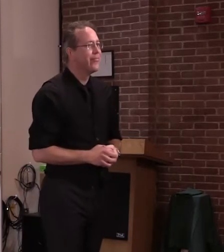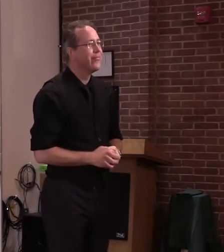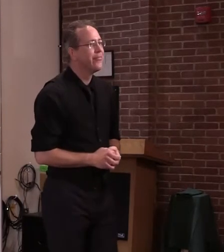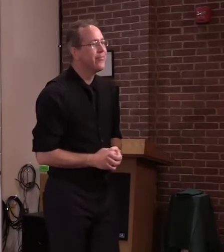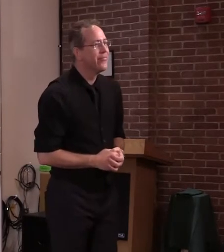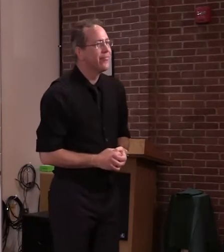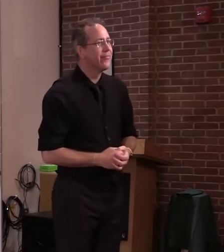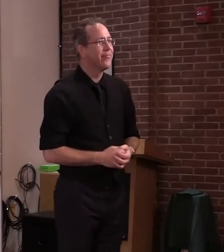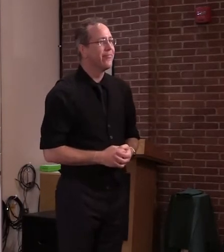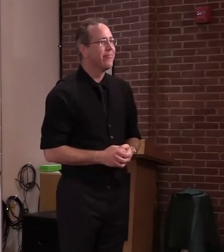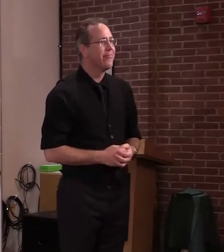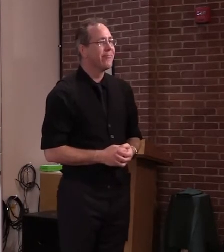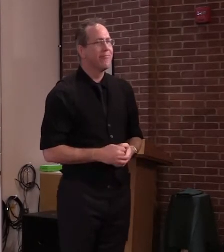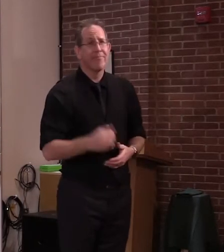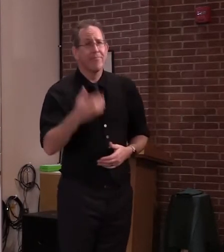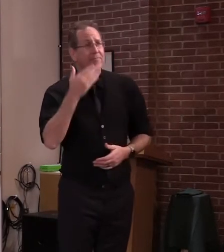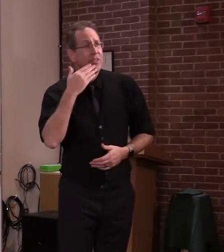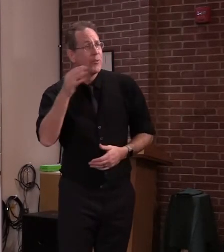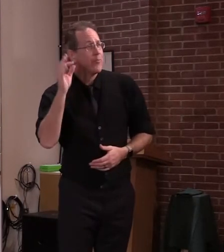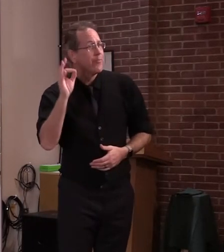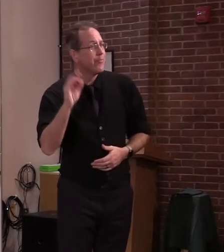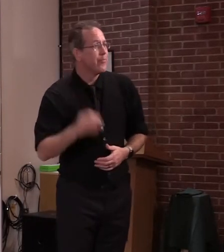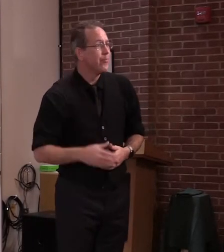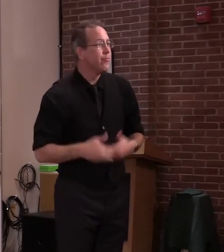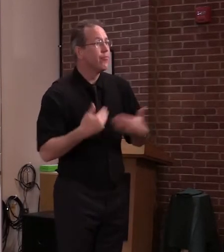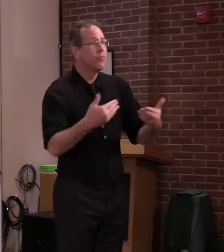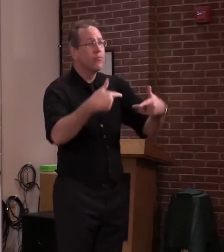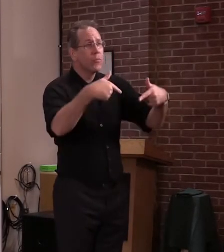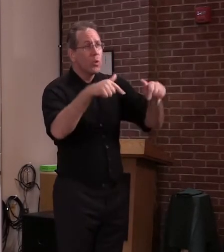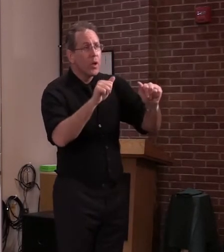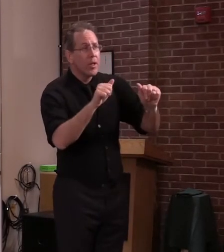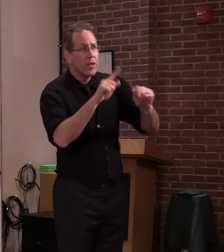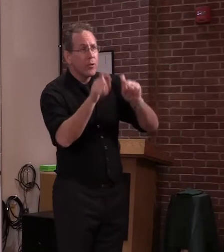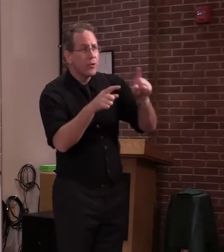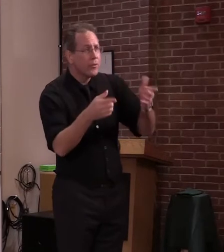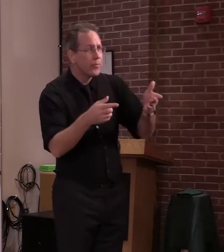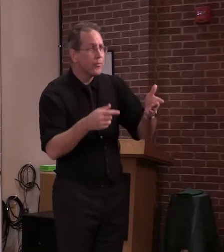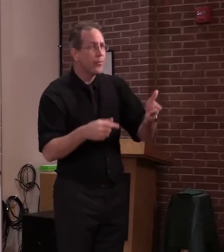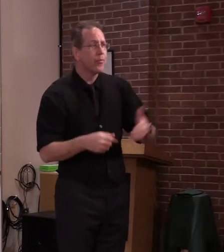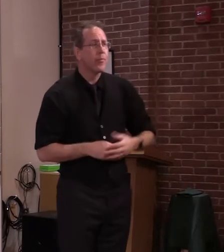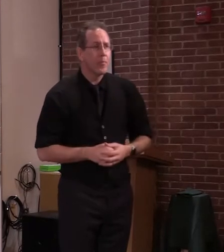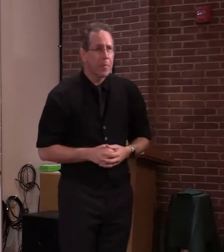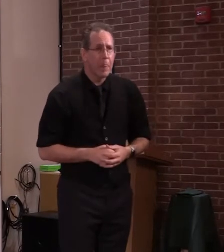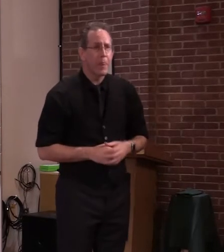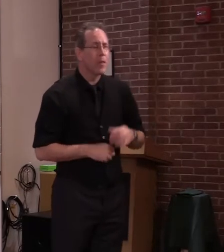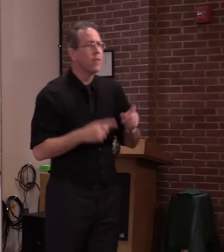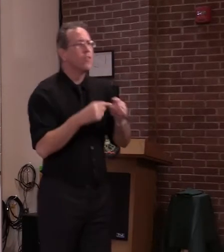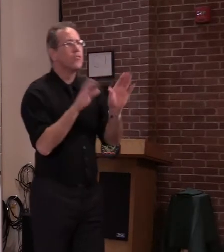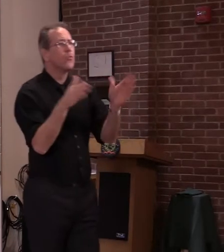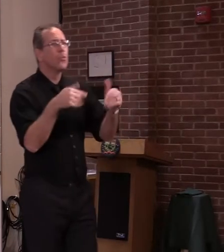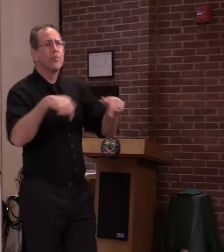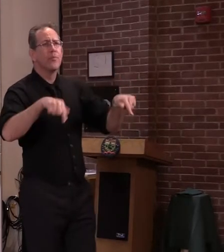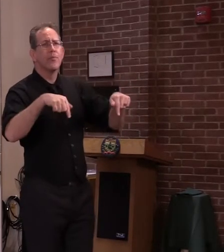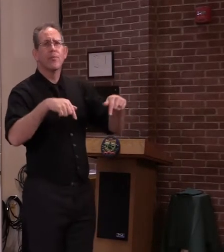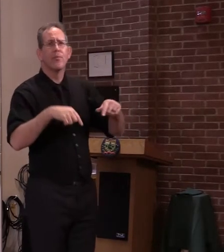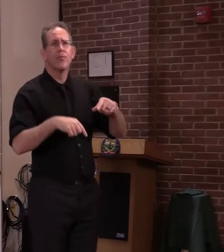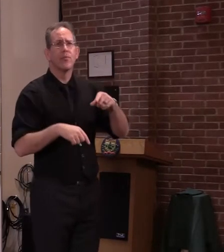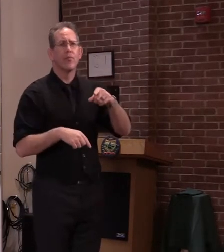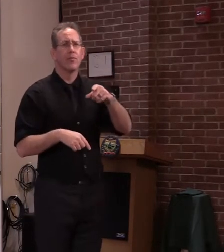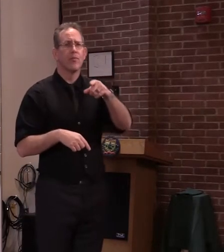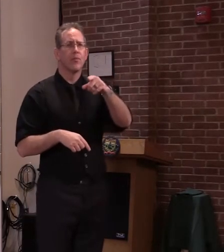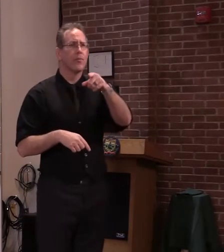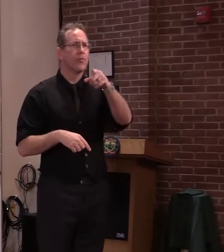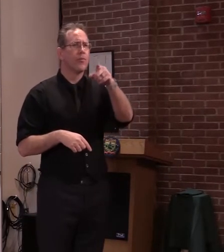Thank you, Commissioner Pichek. We'll now open it up to questions. Starting with folks in the room. Governor, some questions about the NIH